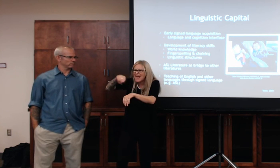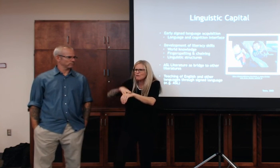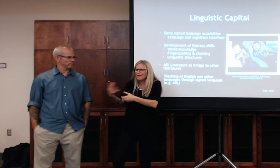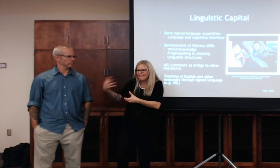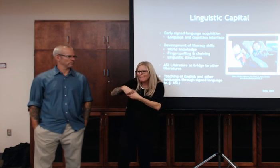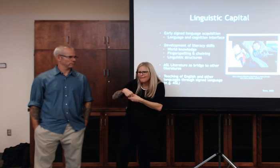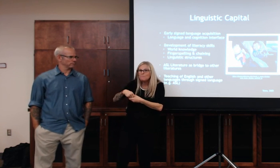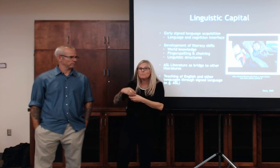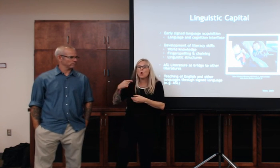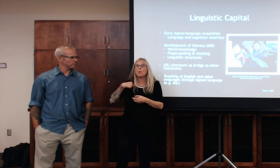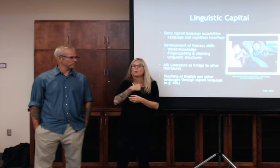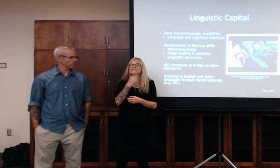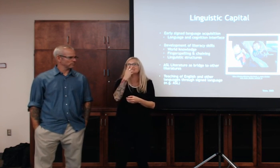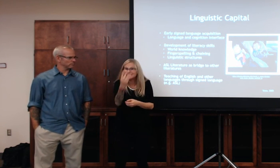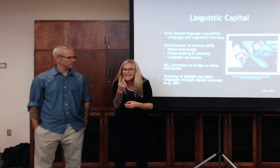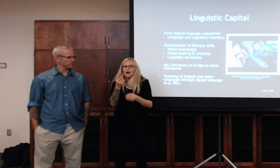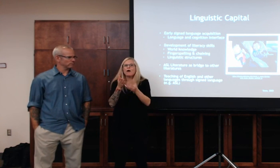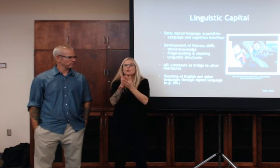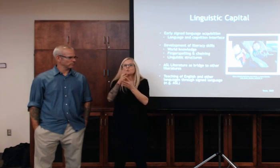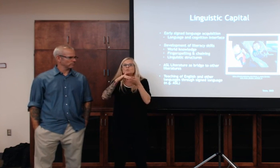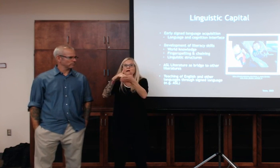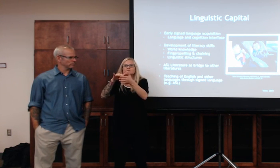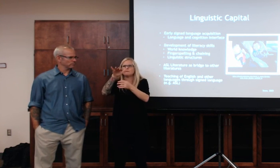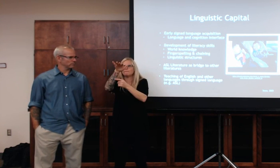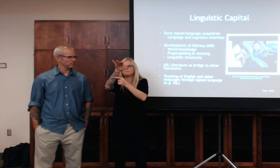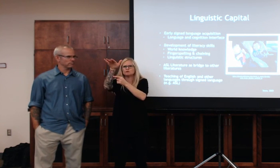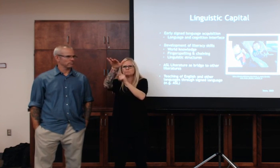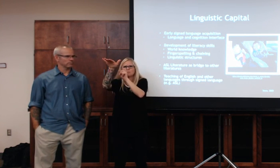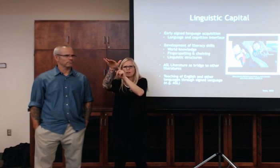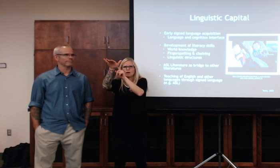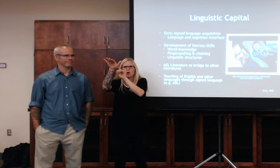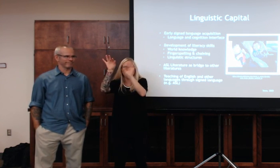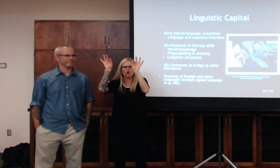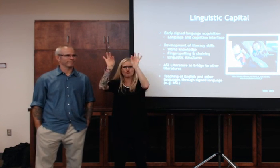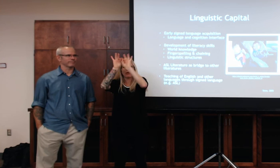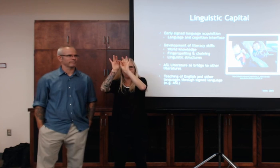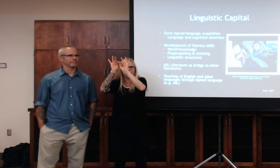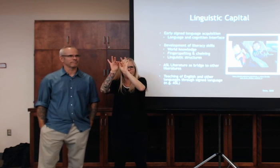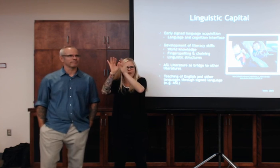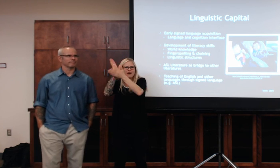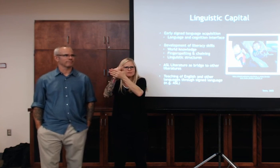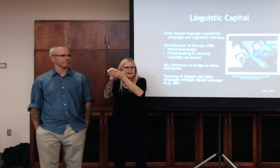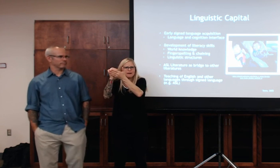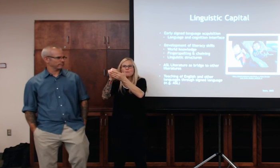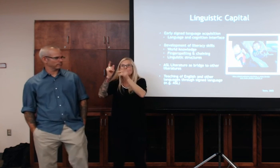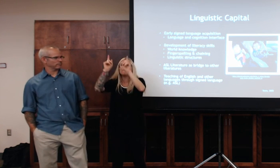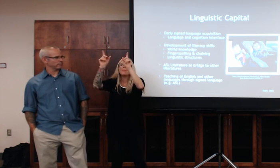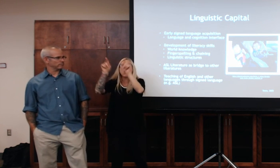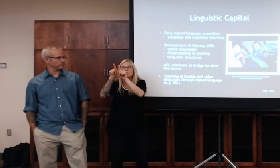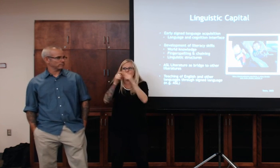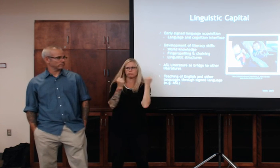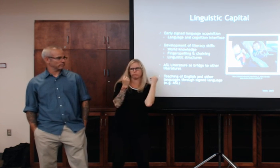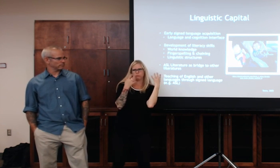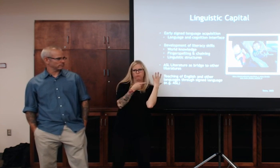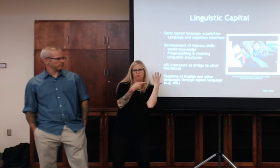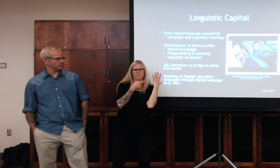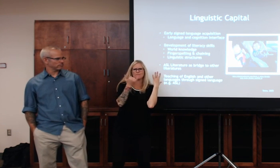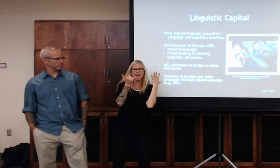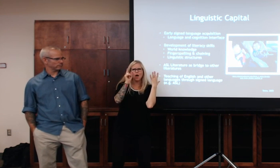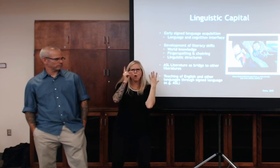That naturally will come into play. We see that through studies of fingerspelling. Fingerspelling is a critical aspect of it. Signs, of course, yes, but